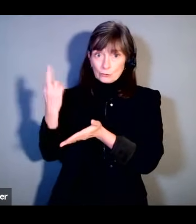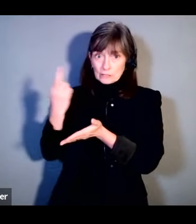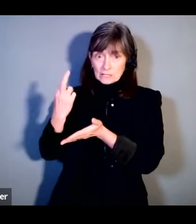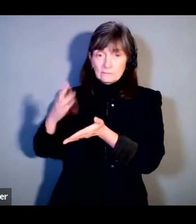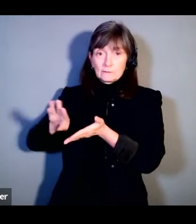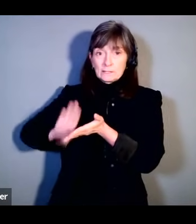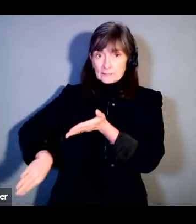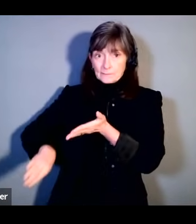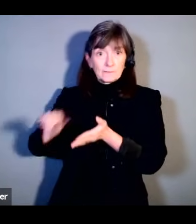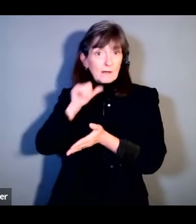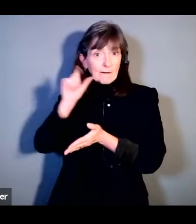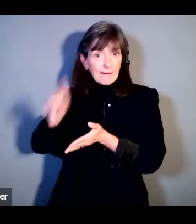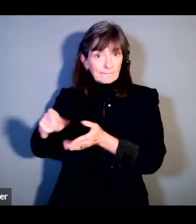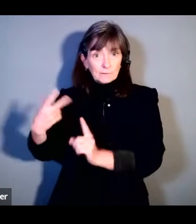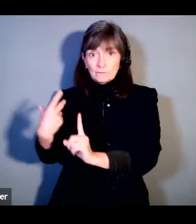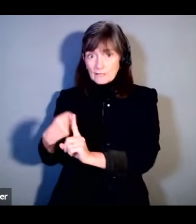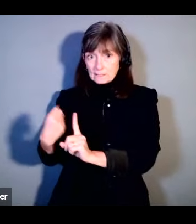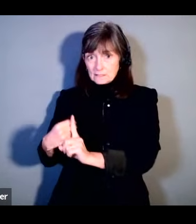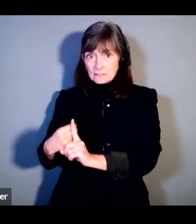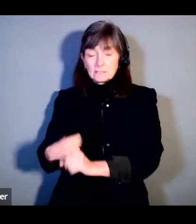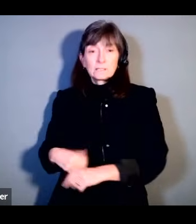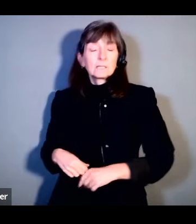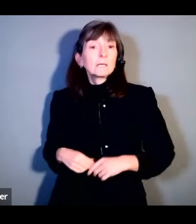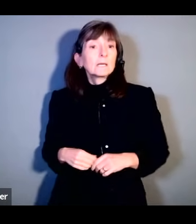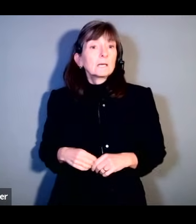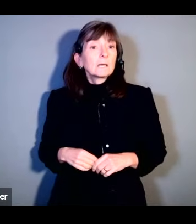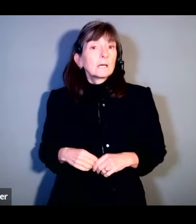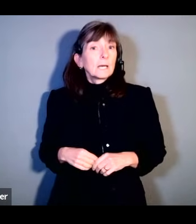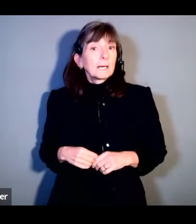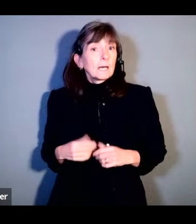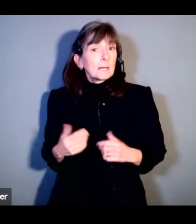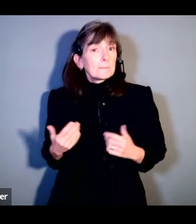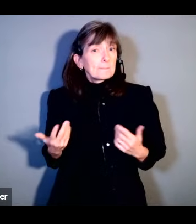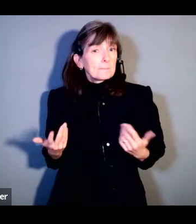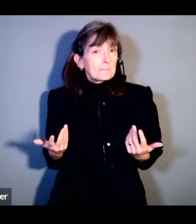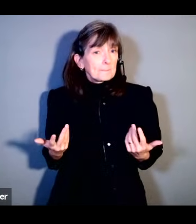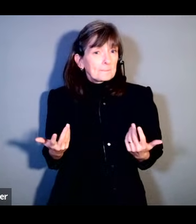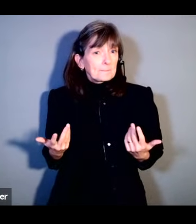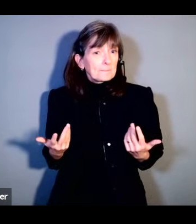So I'm not sure of the